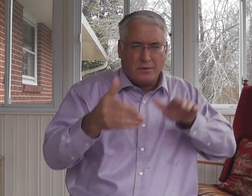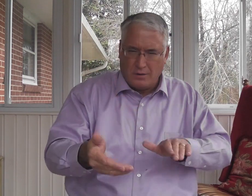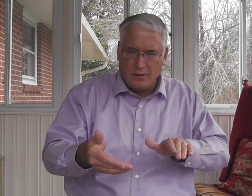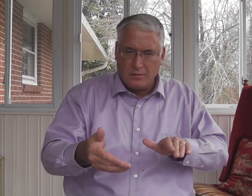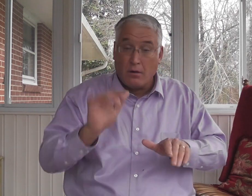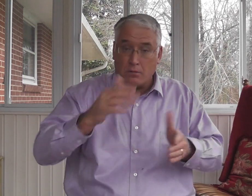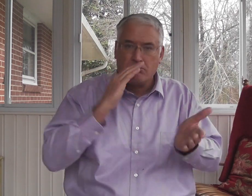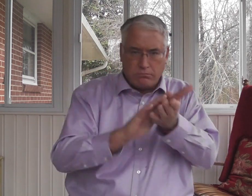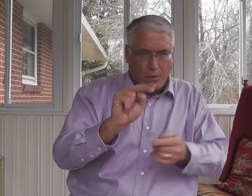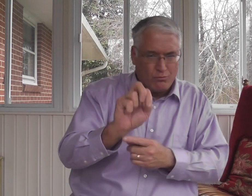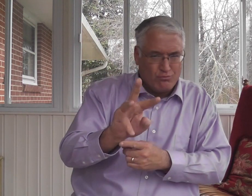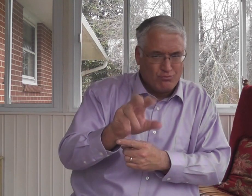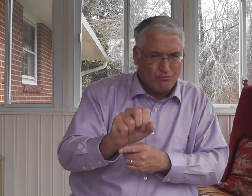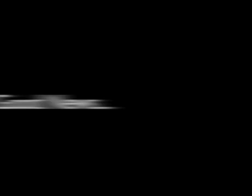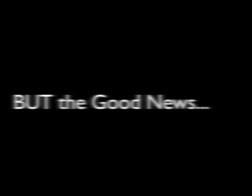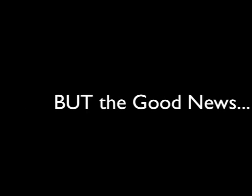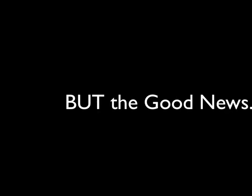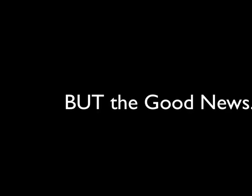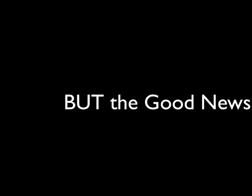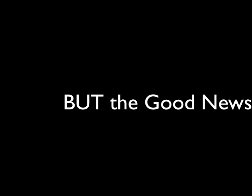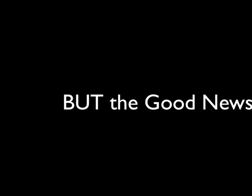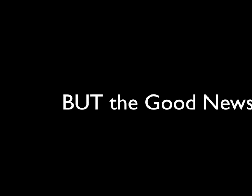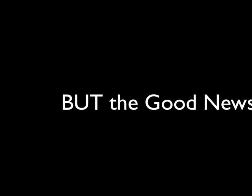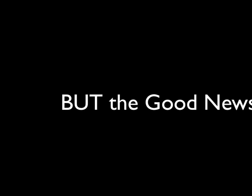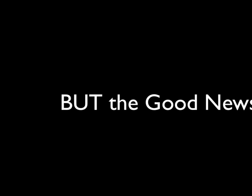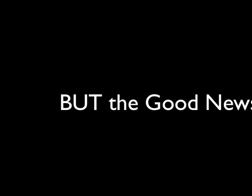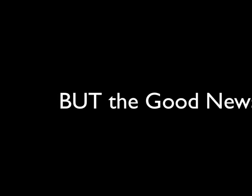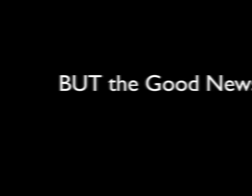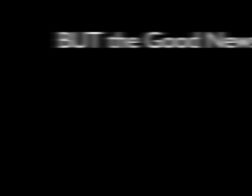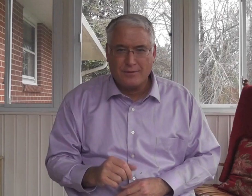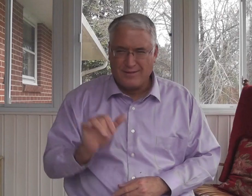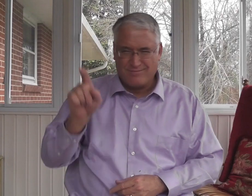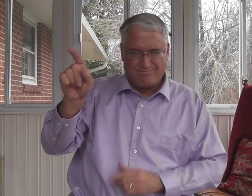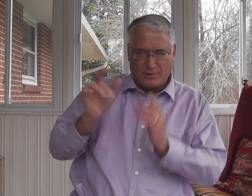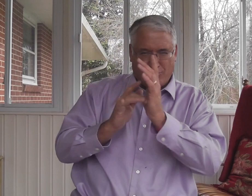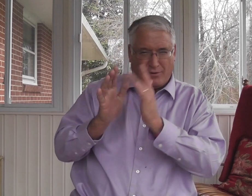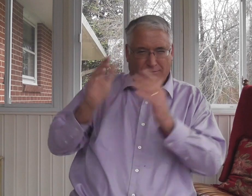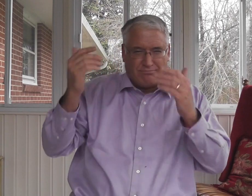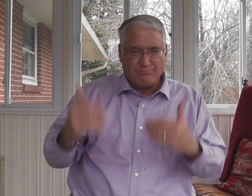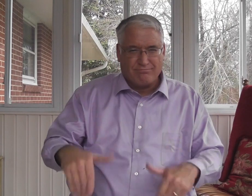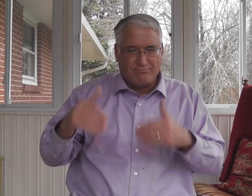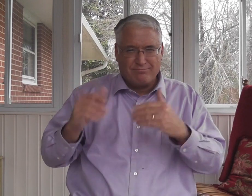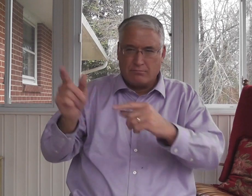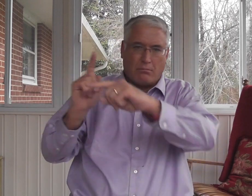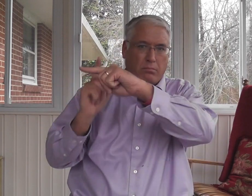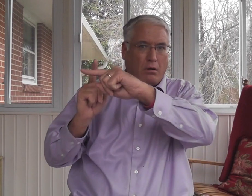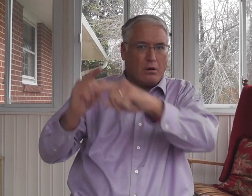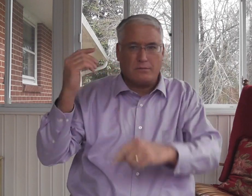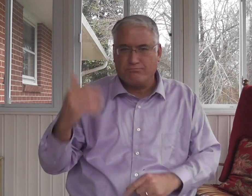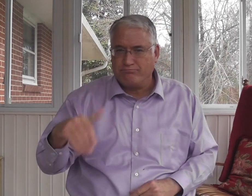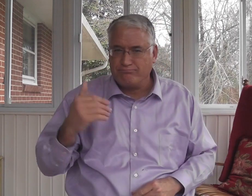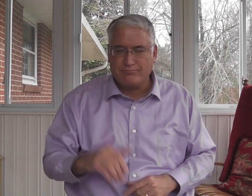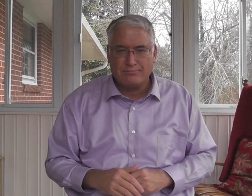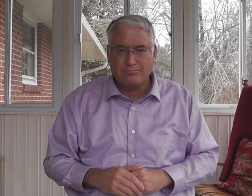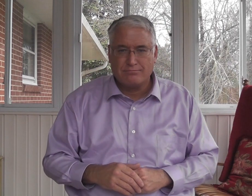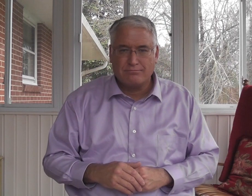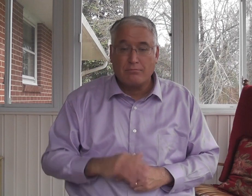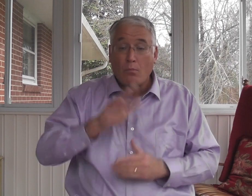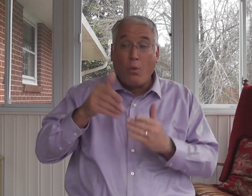escapes death, and that's bad news. But the good news, when we talk about Jesus, is so